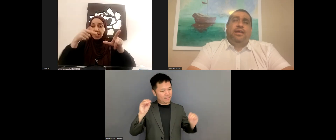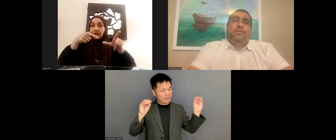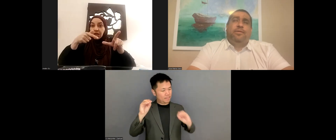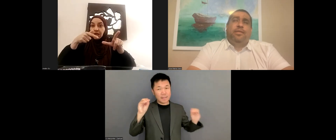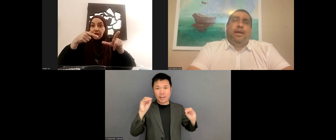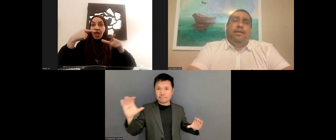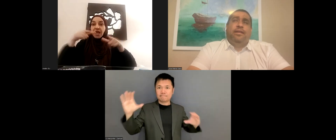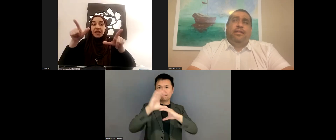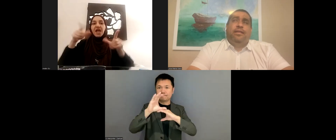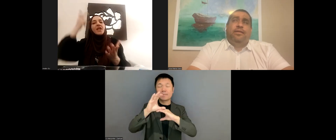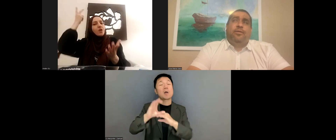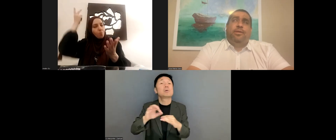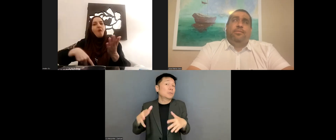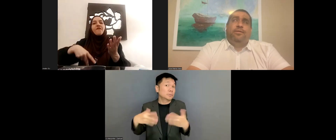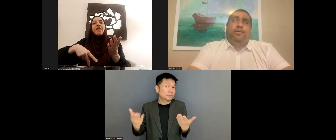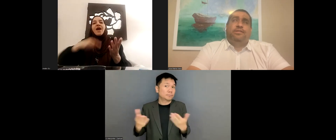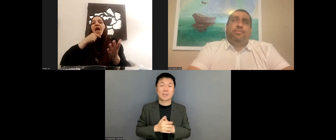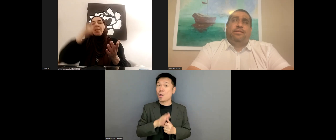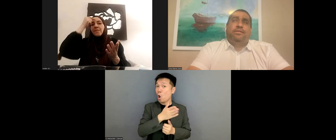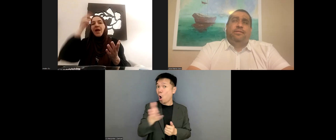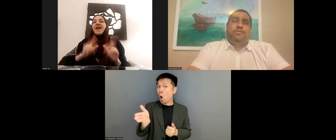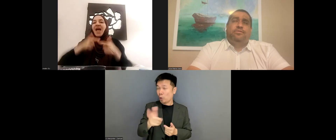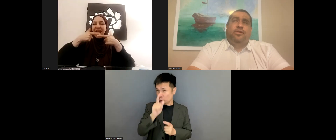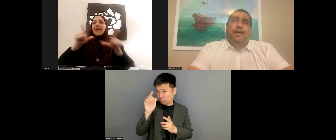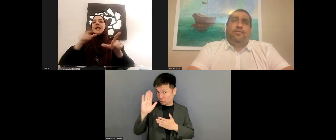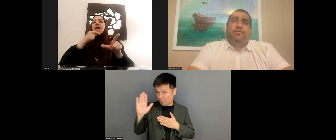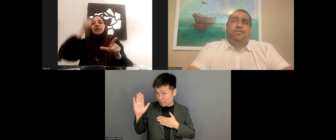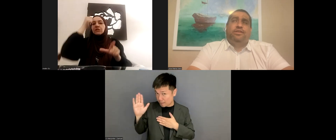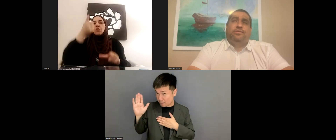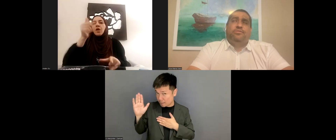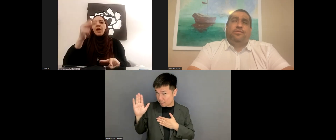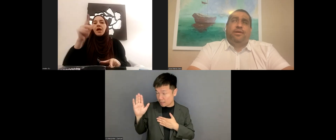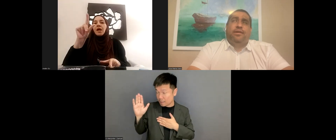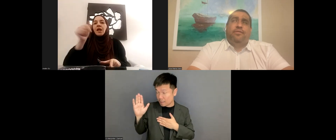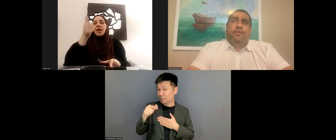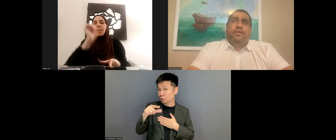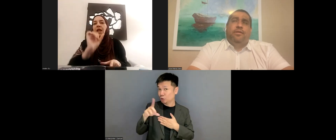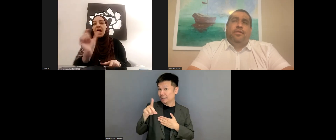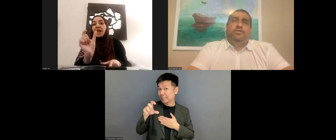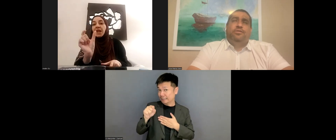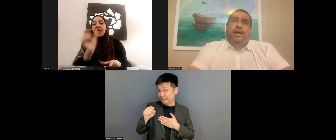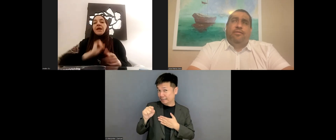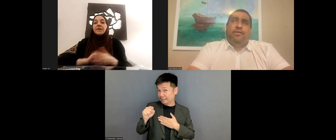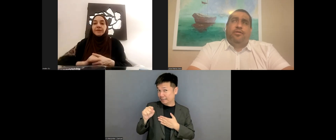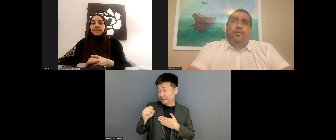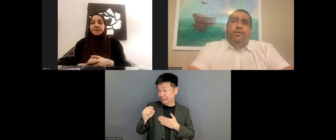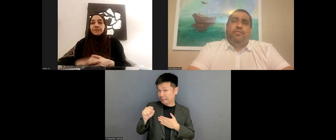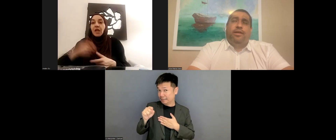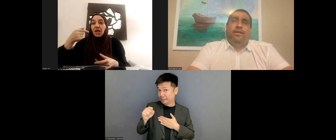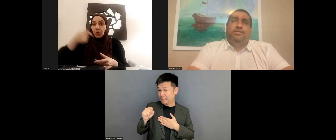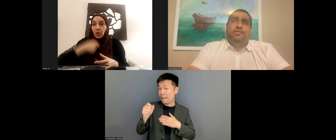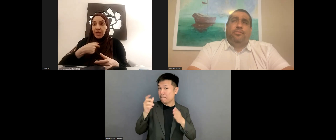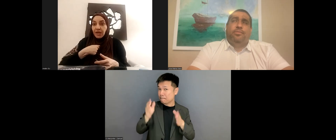in line with the idea that the commitments that we expect to collect for GDS 2025, they should have a